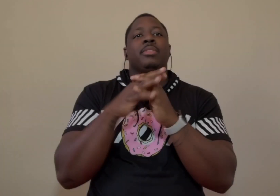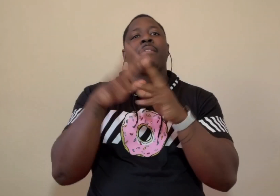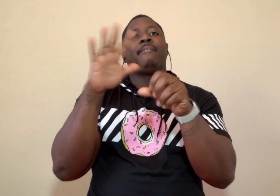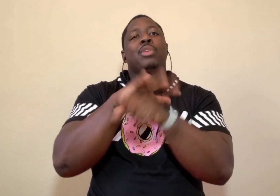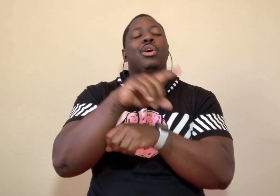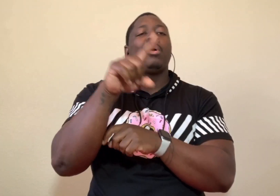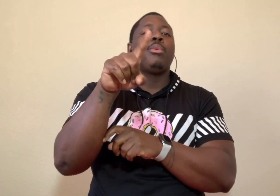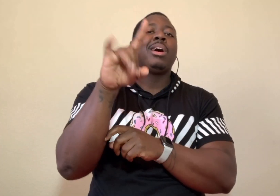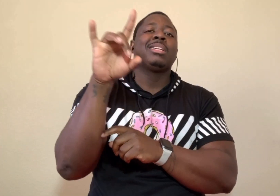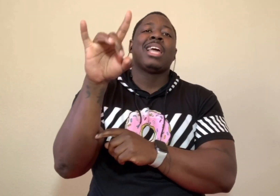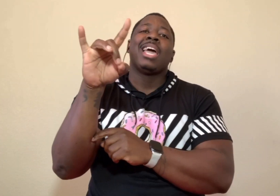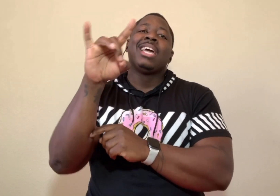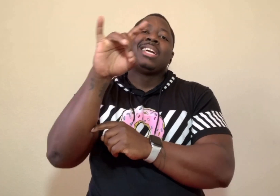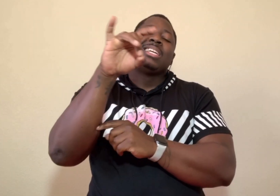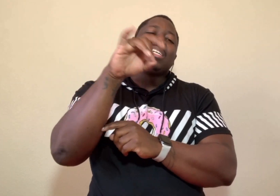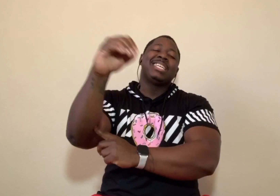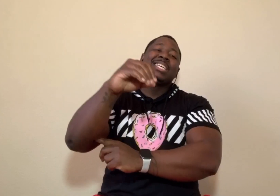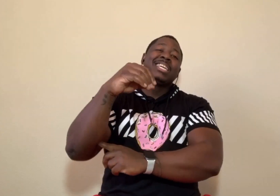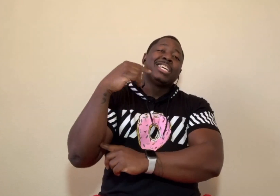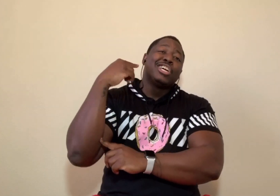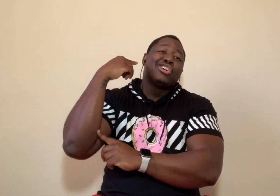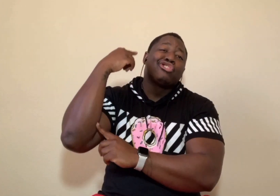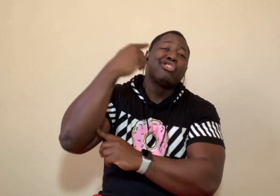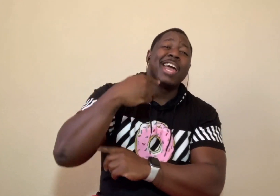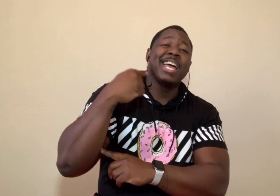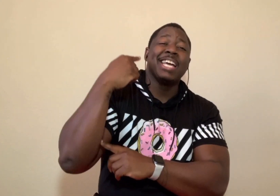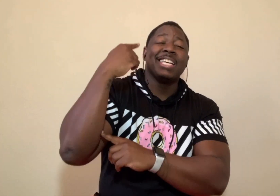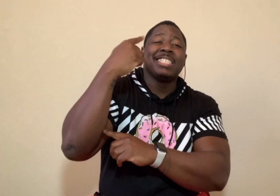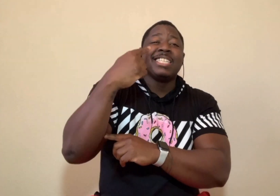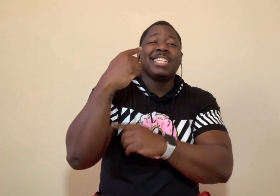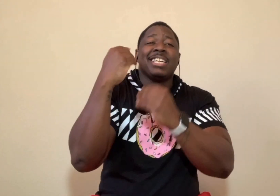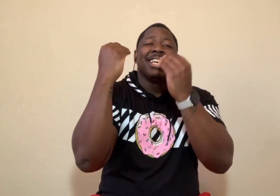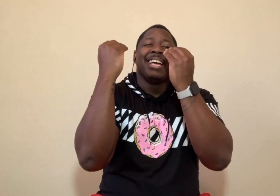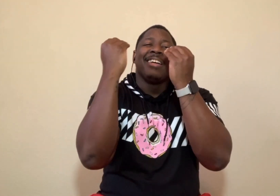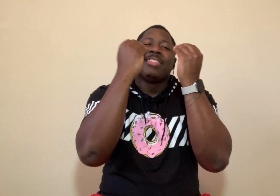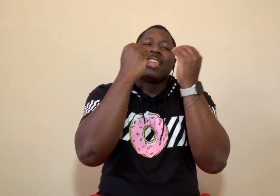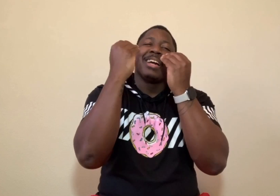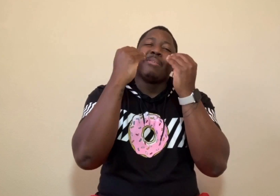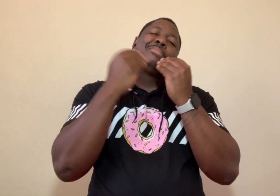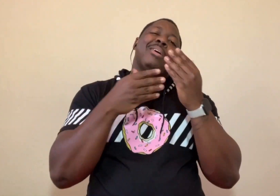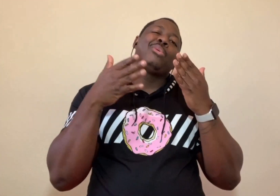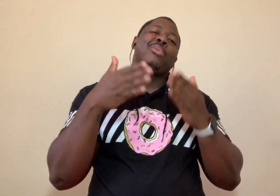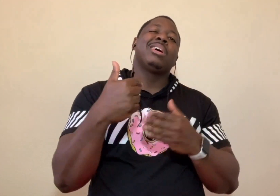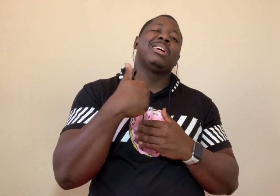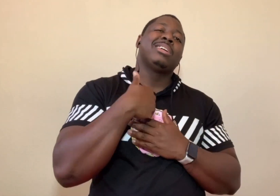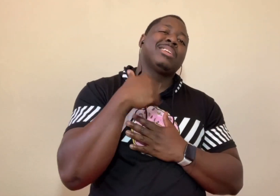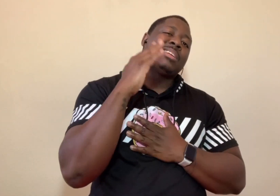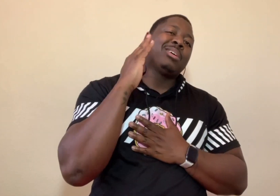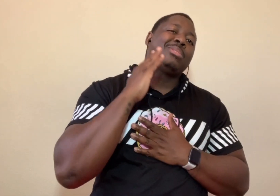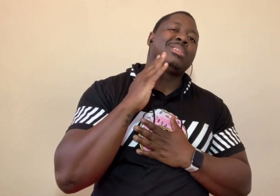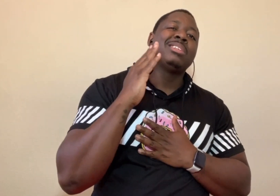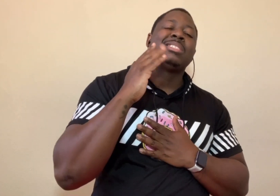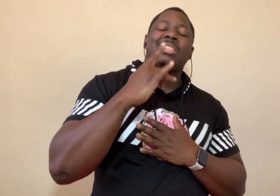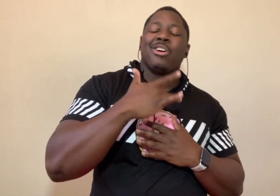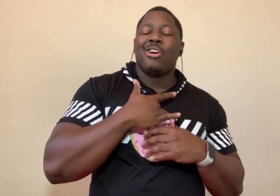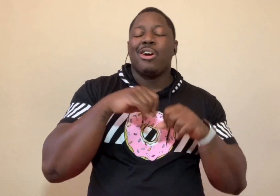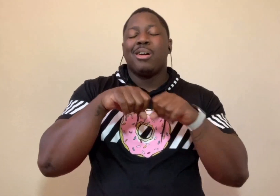Did a full 180, crazy, thinking about the way I was. Did the